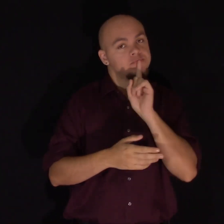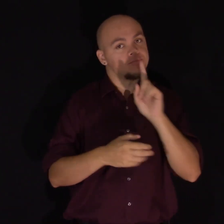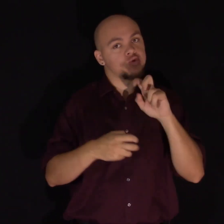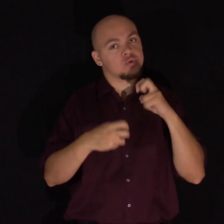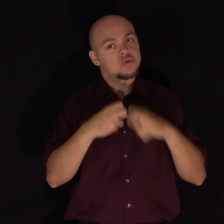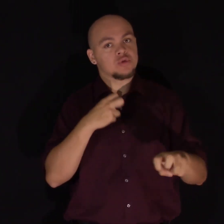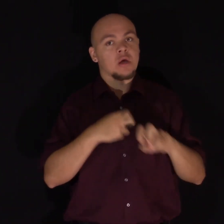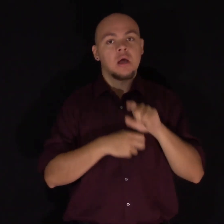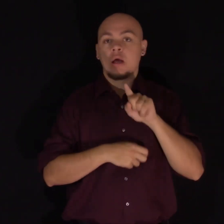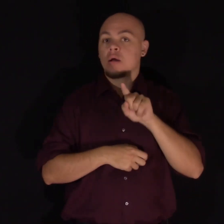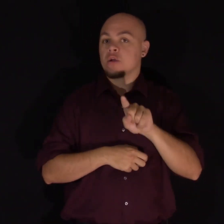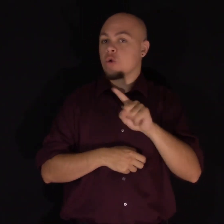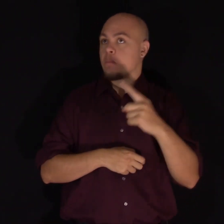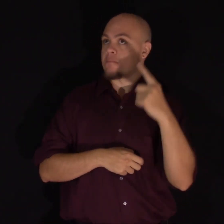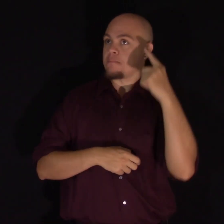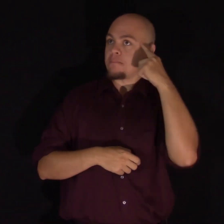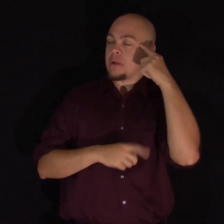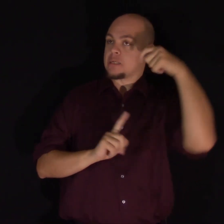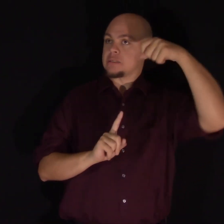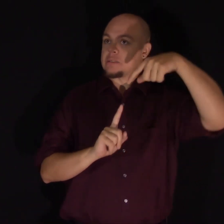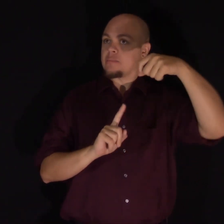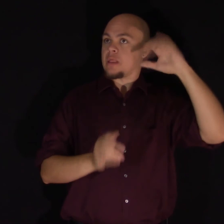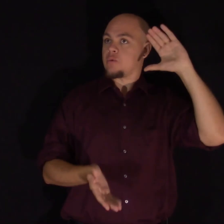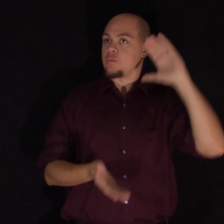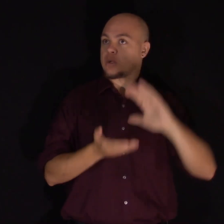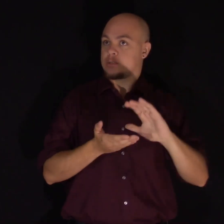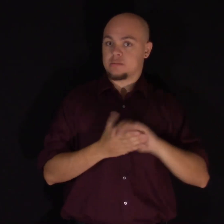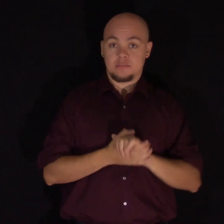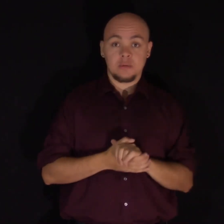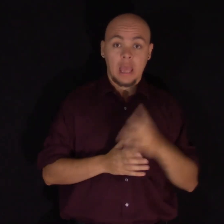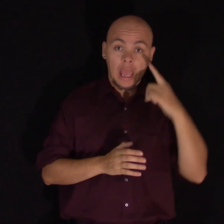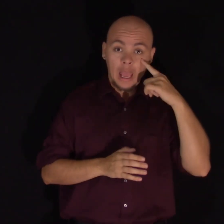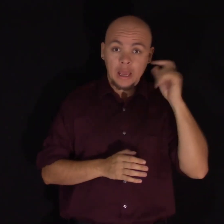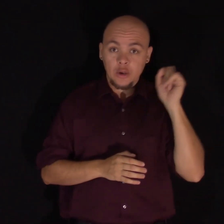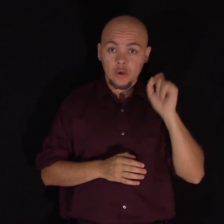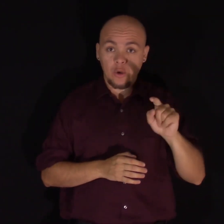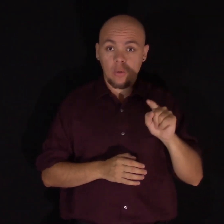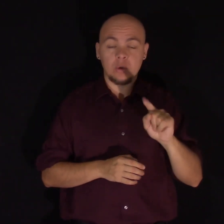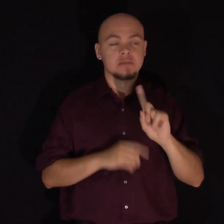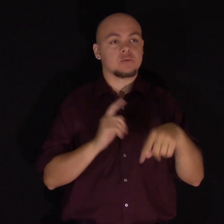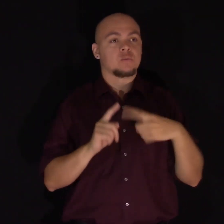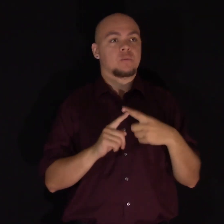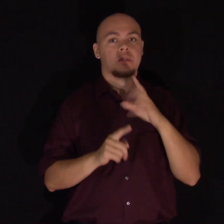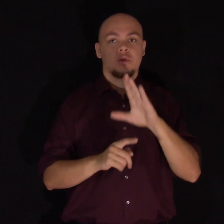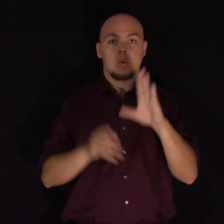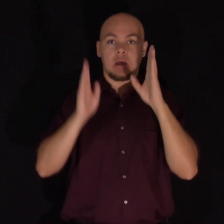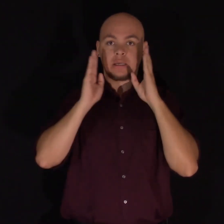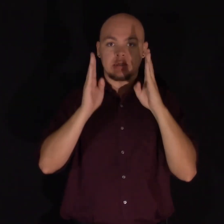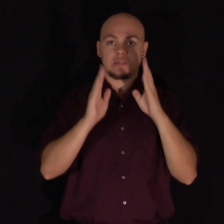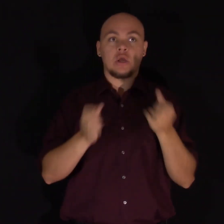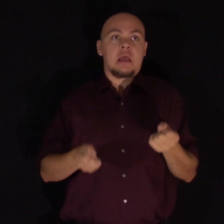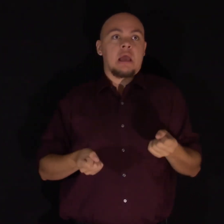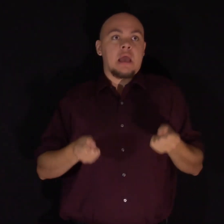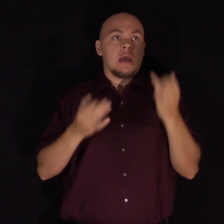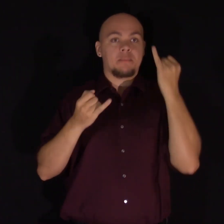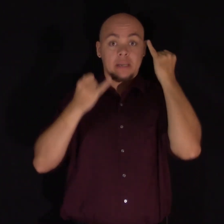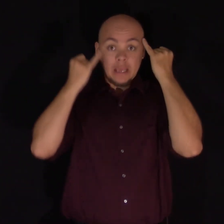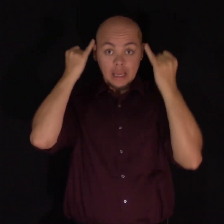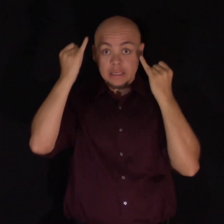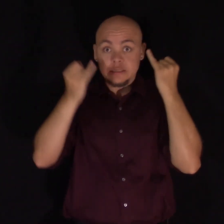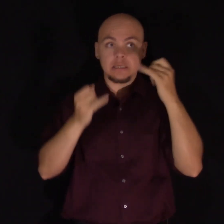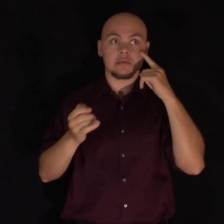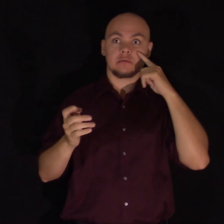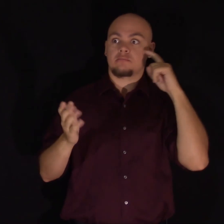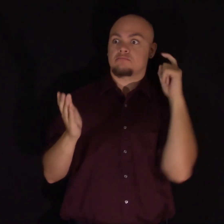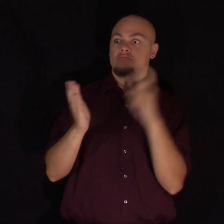make your mind a bit less stimulated and simply notice what happens to your attention. How many ideas do you get? How does your